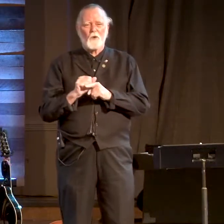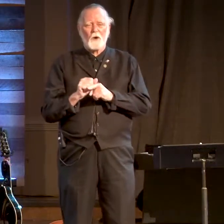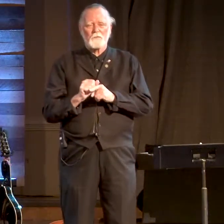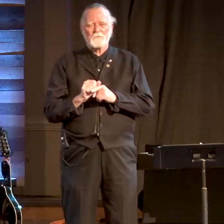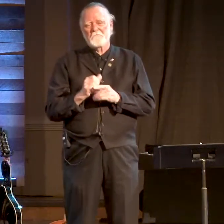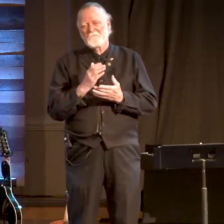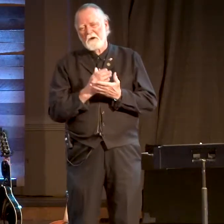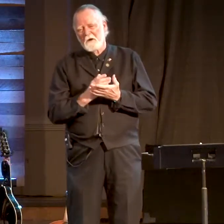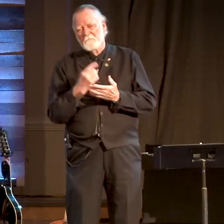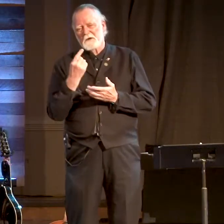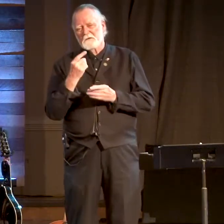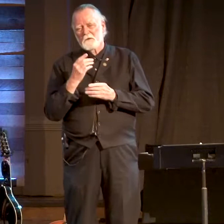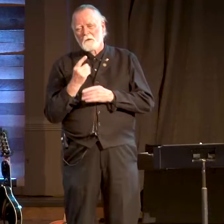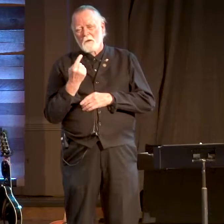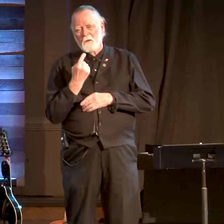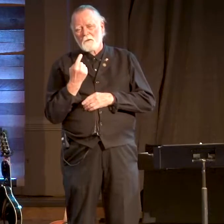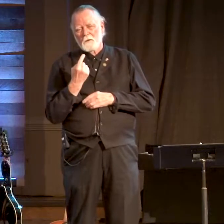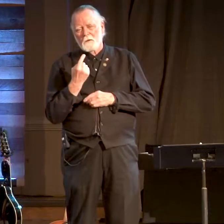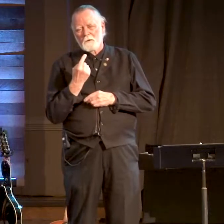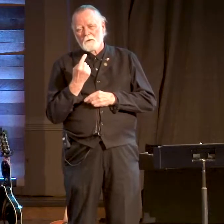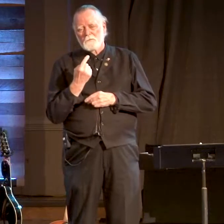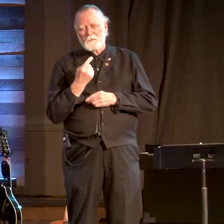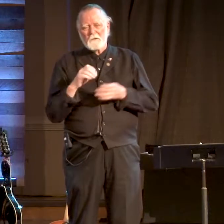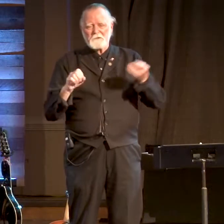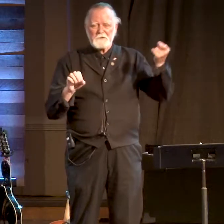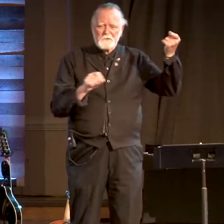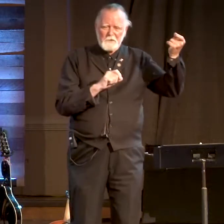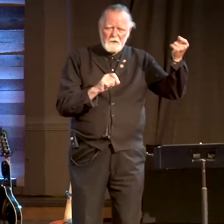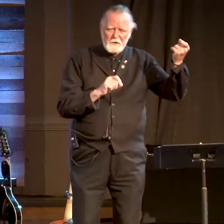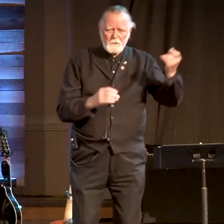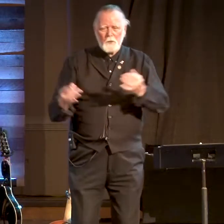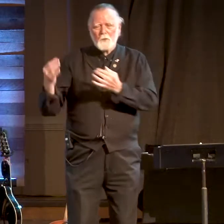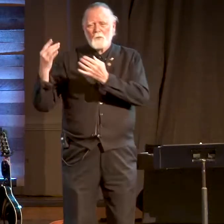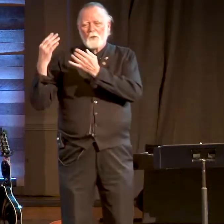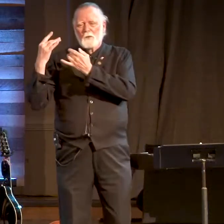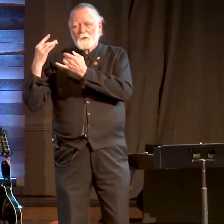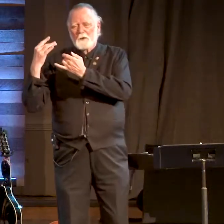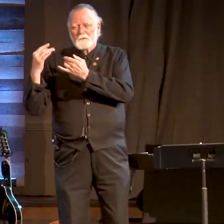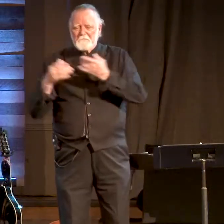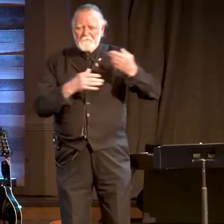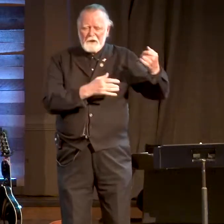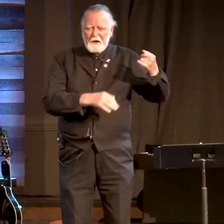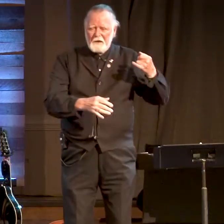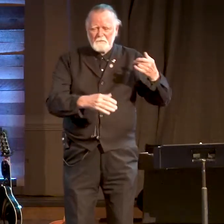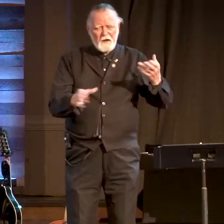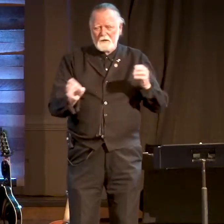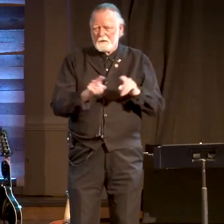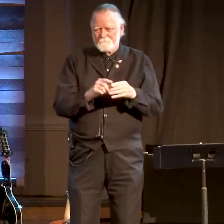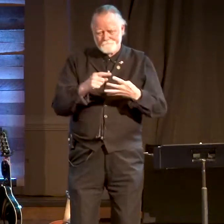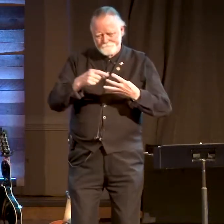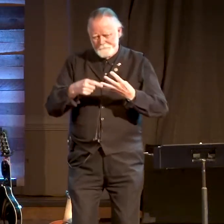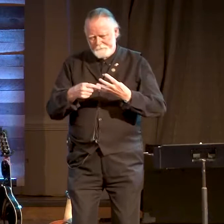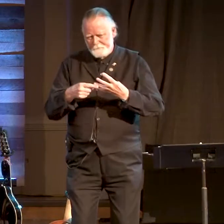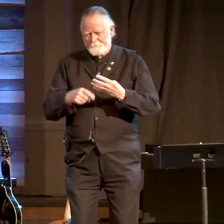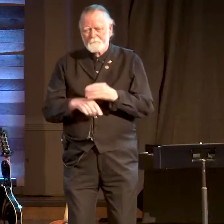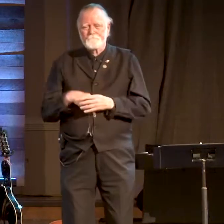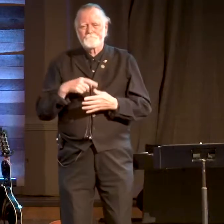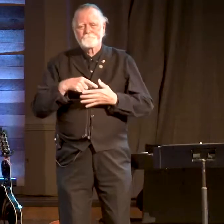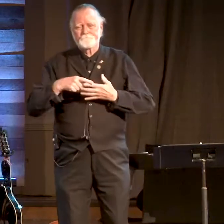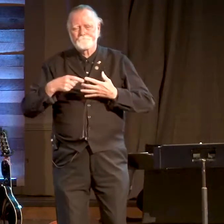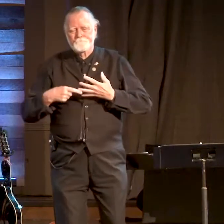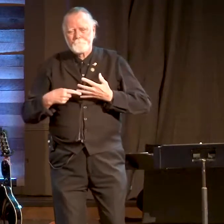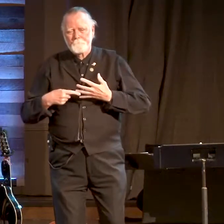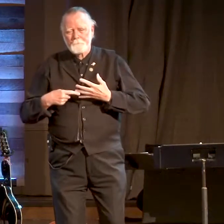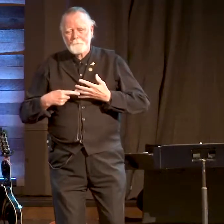pieces. Instruments include strings, woodwinds, brass, percussion, keyboards, and rhythm section. And